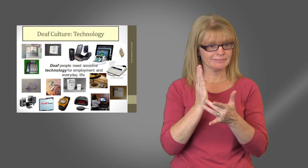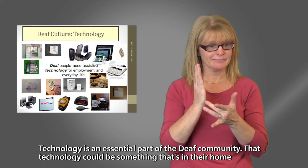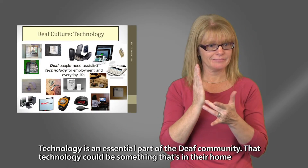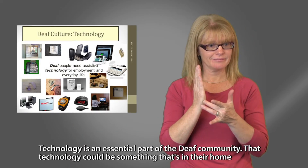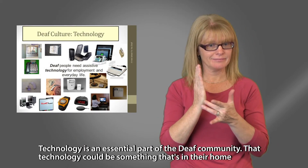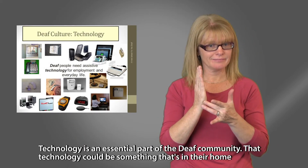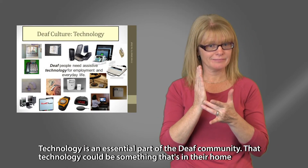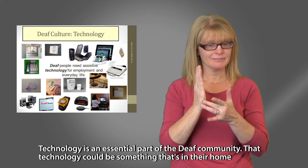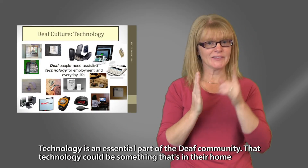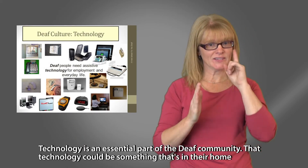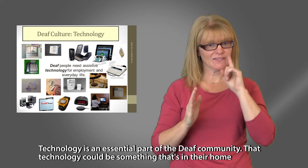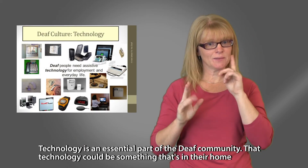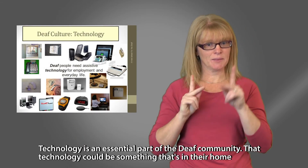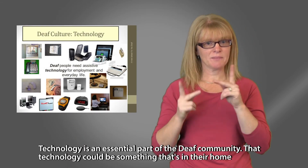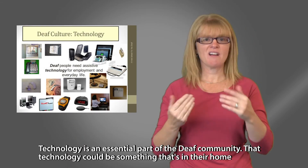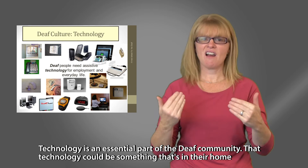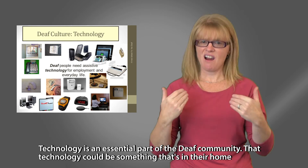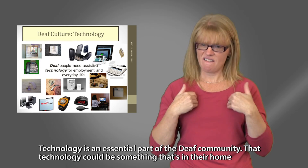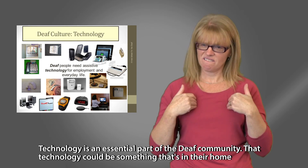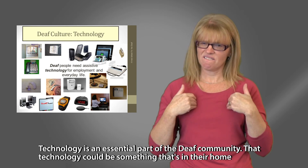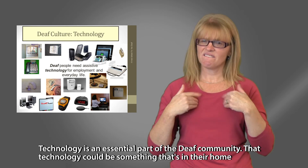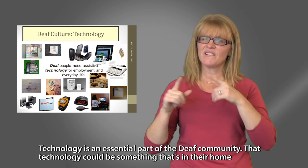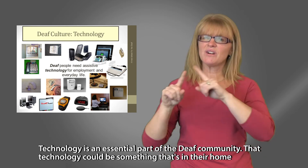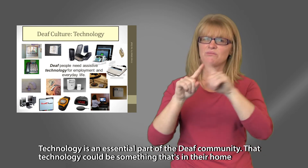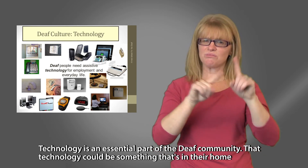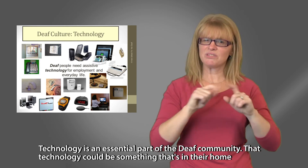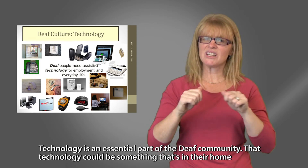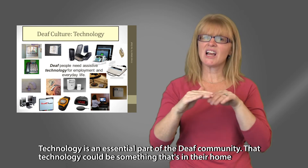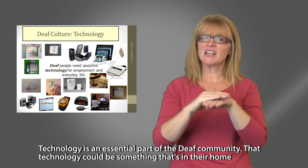Technology is an essential part of the Deaf community.